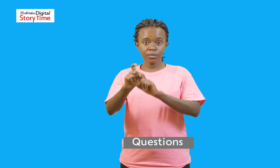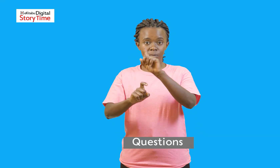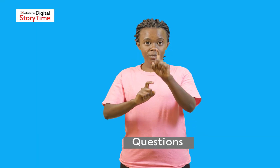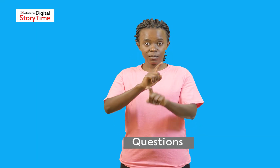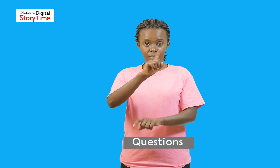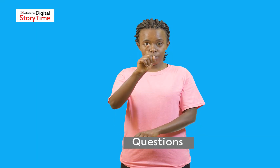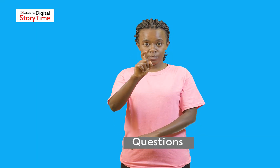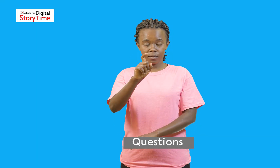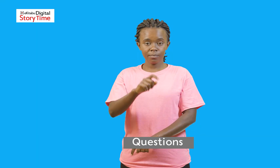Questions.